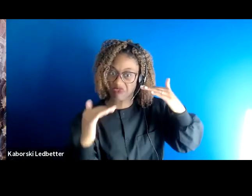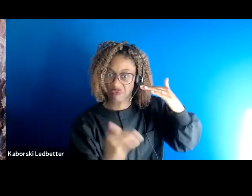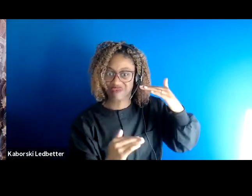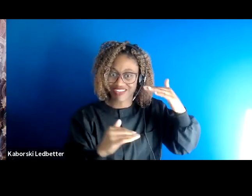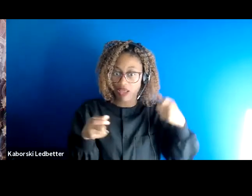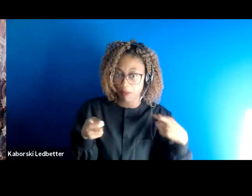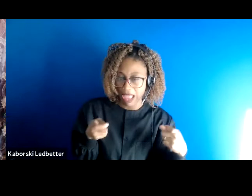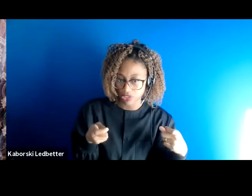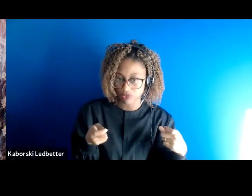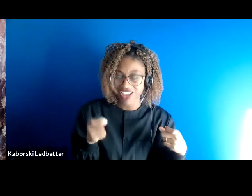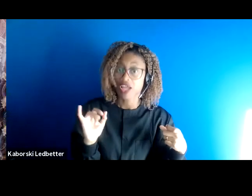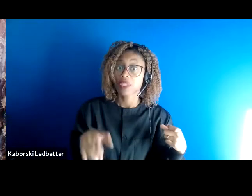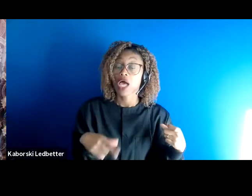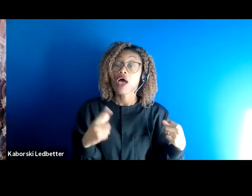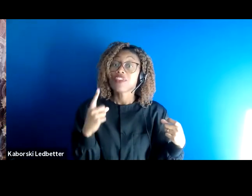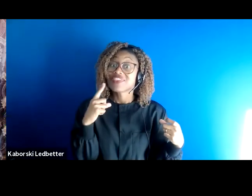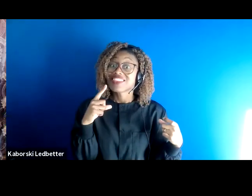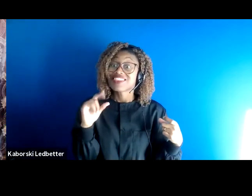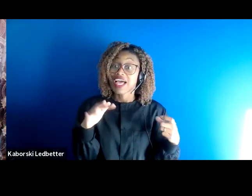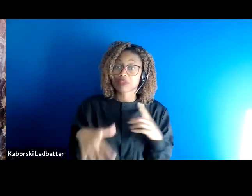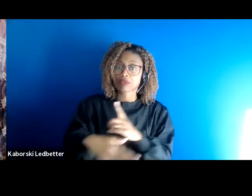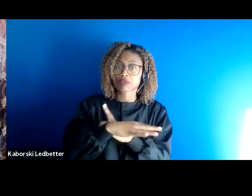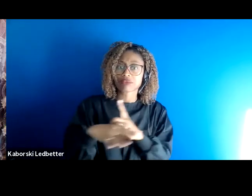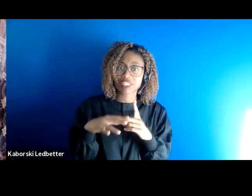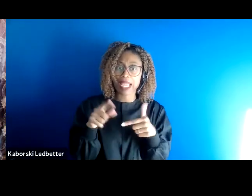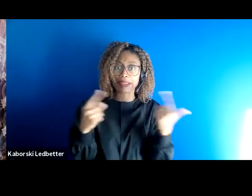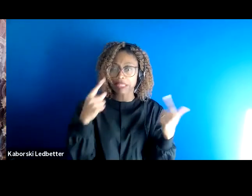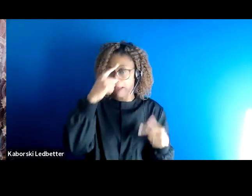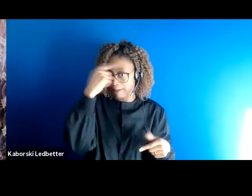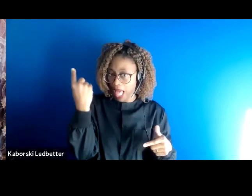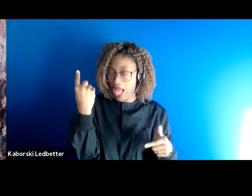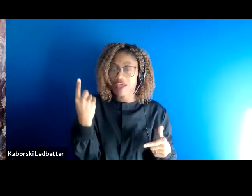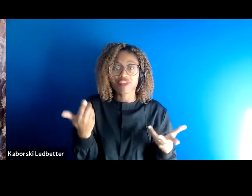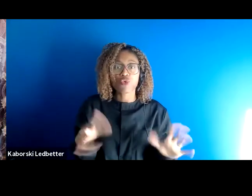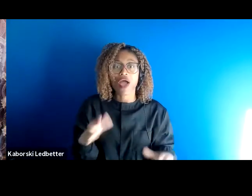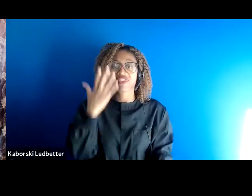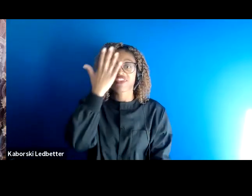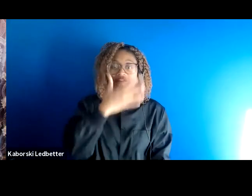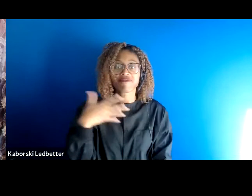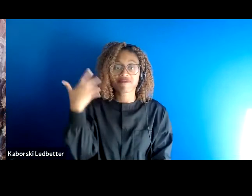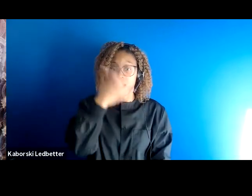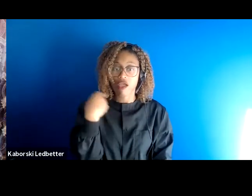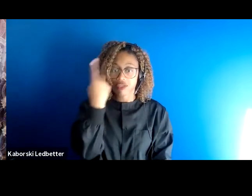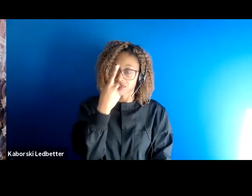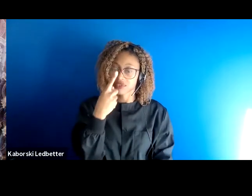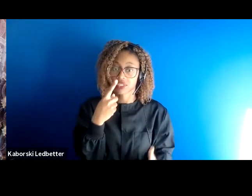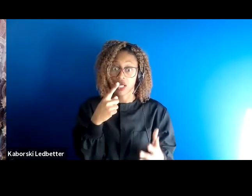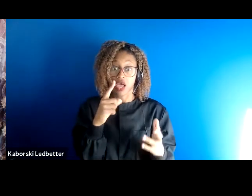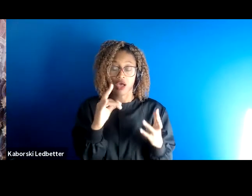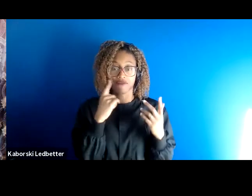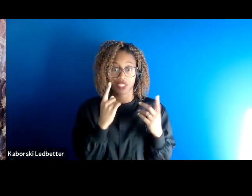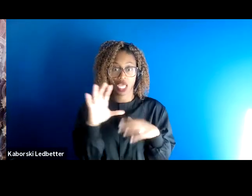racism, or particularly anti-Blackness, in that they didn't want sort of the face of the company as people came in to